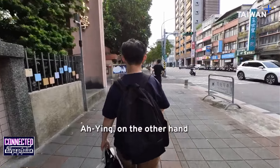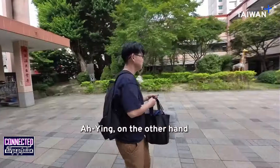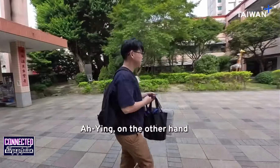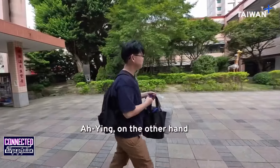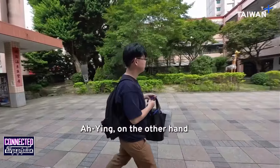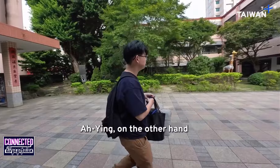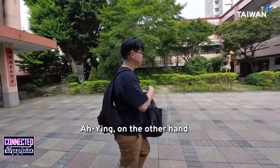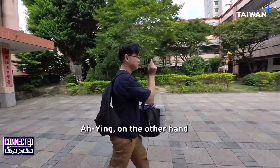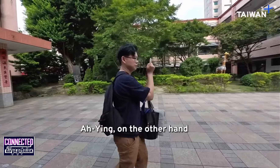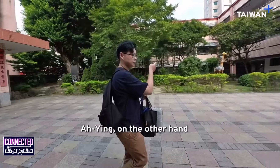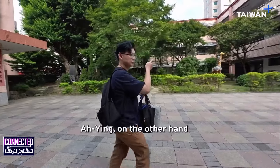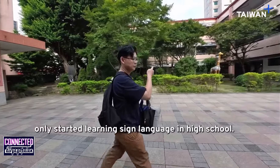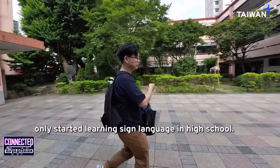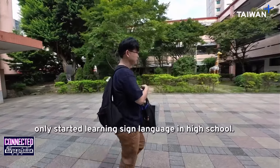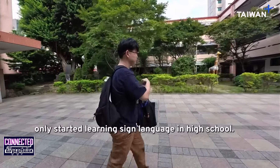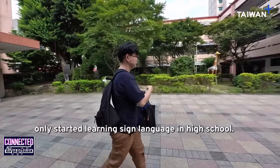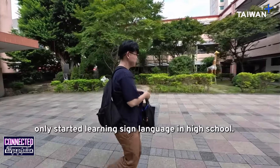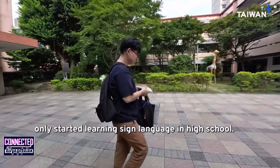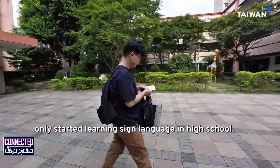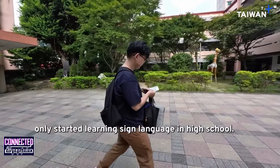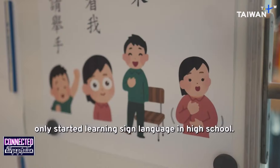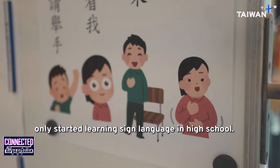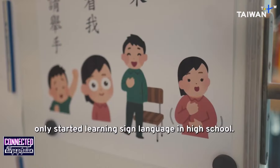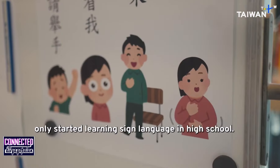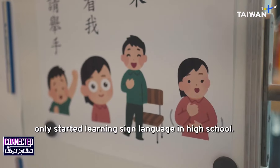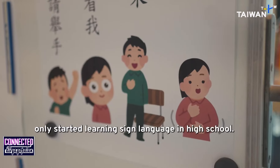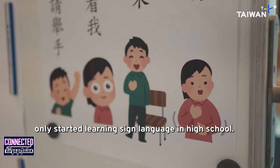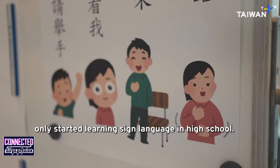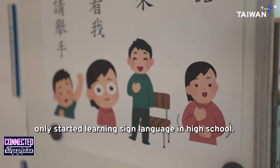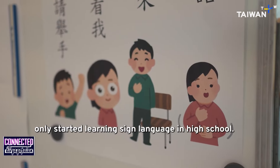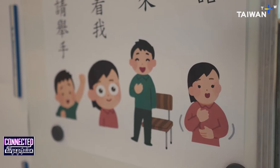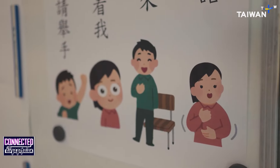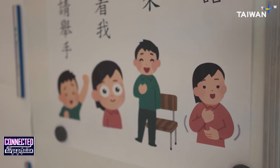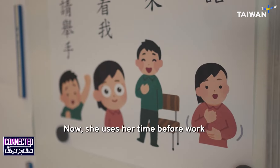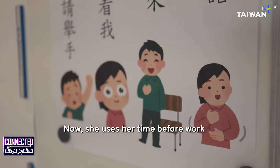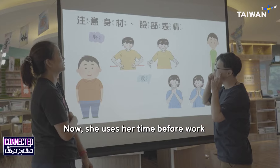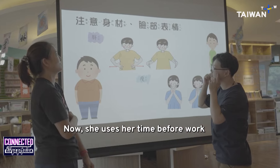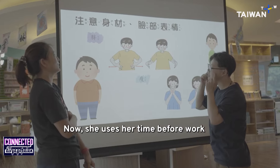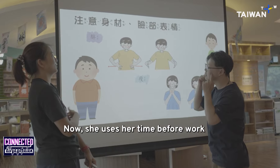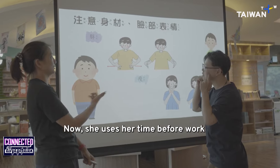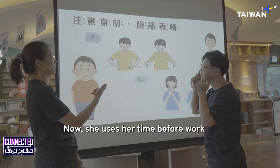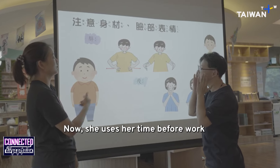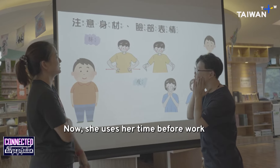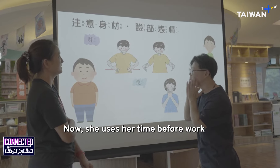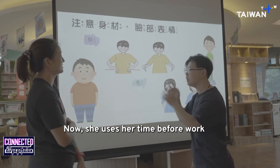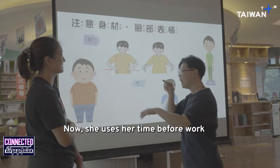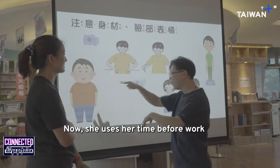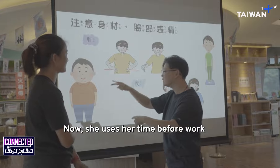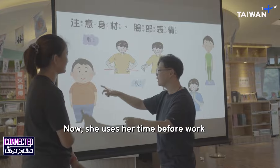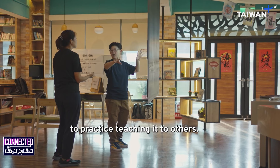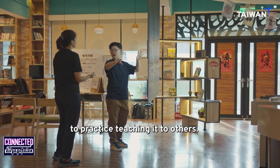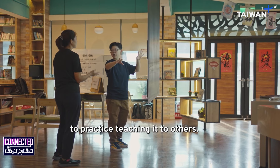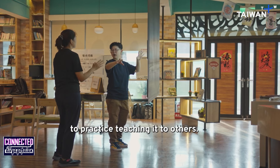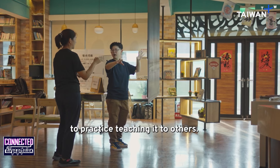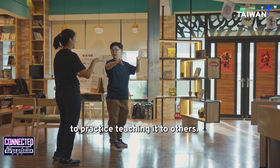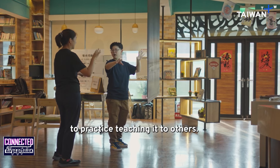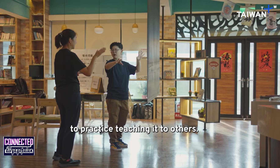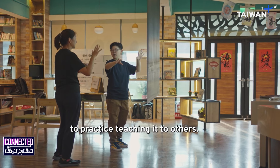Aying, on the other hand, only started learning sign language in high school. Now she uses her time before work to practice teaching it to